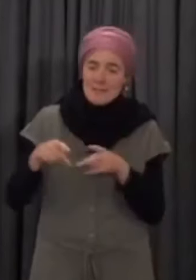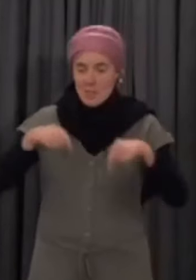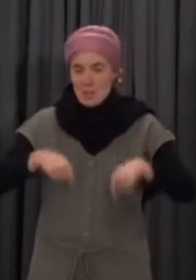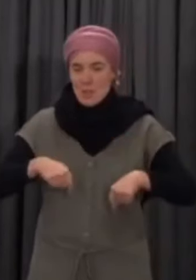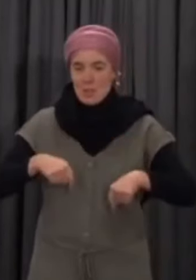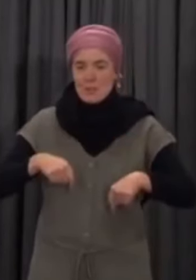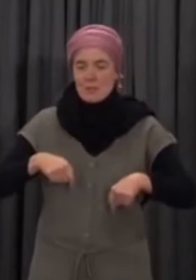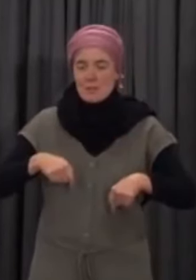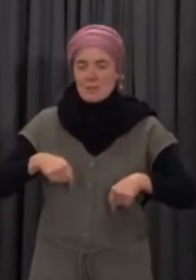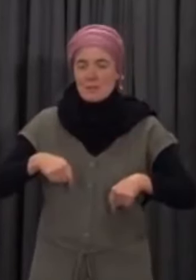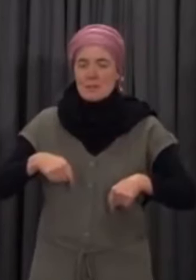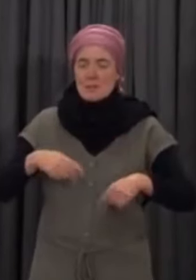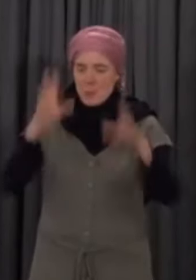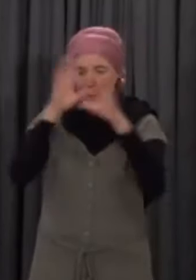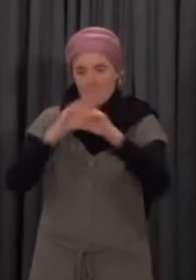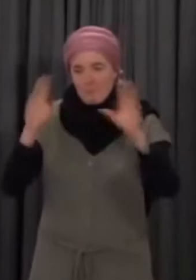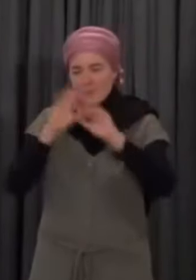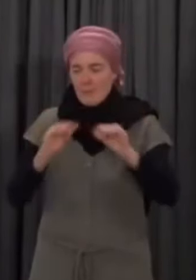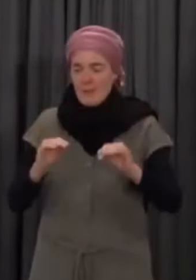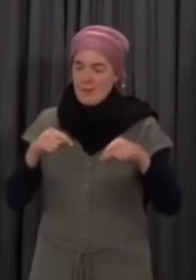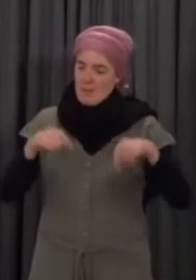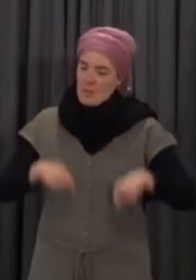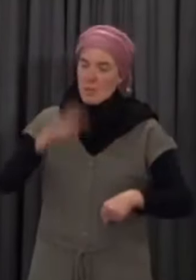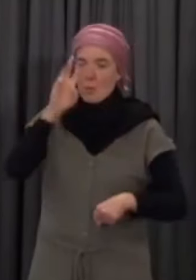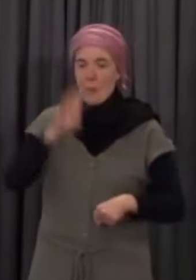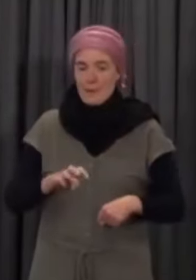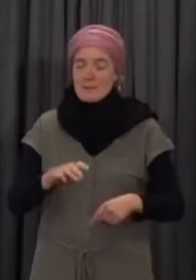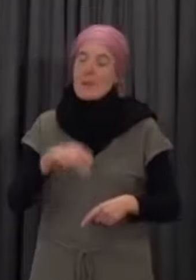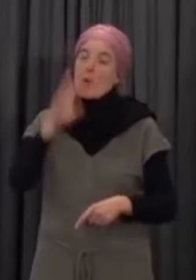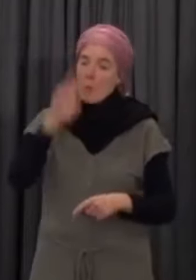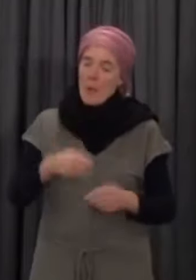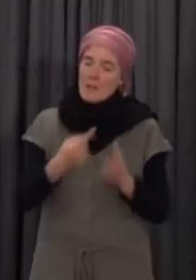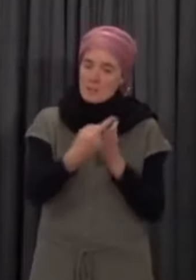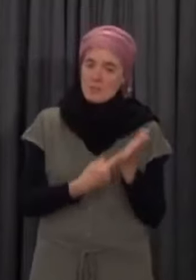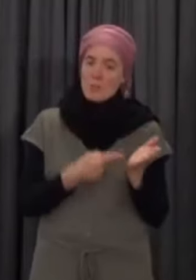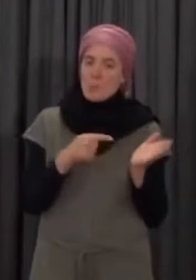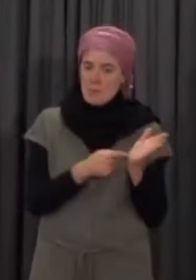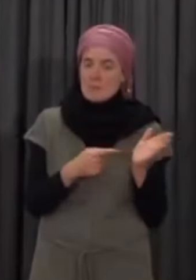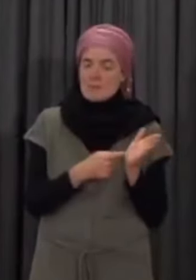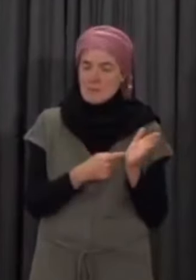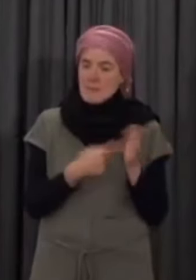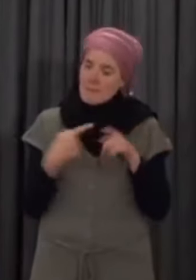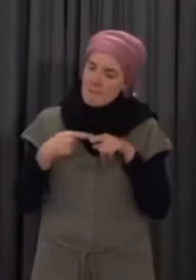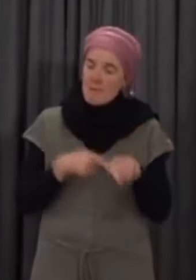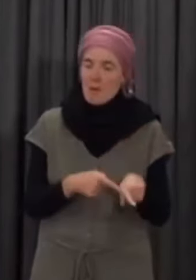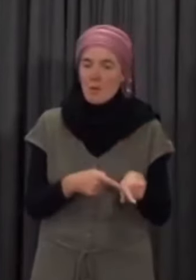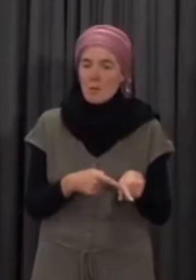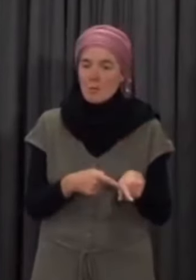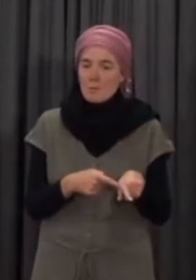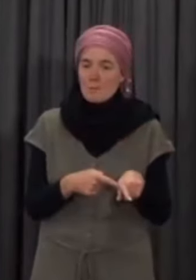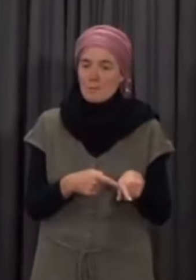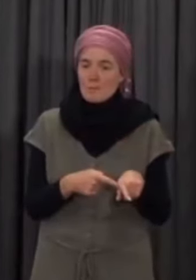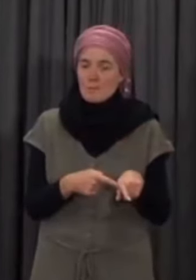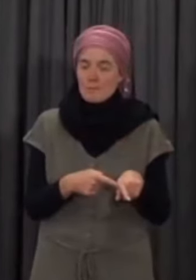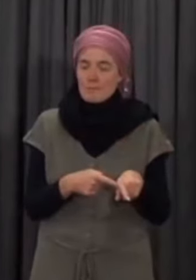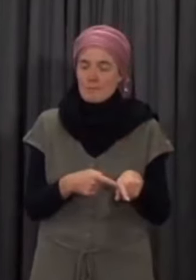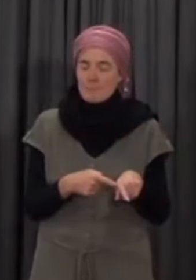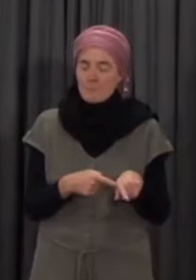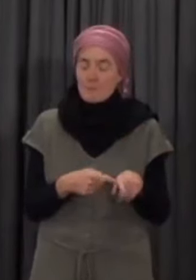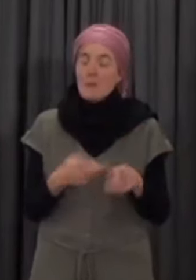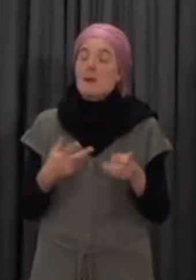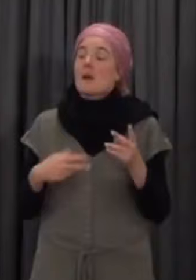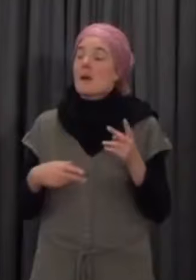the Welsh rulebook that applies, and if you come across our border and you need to have that explained